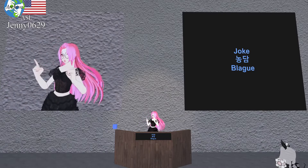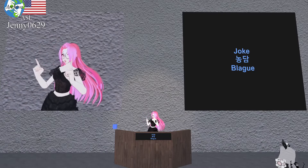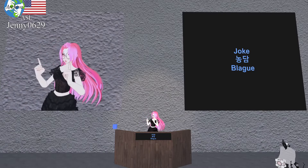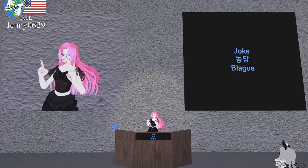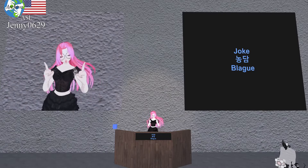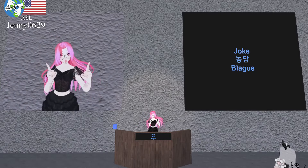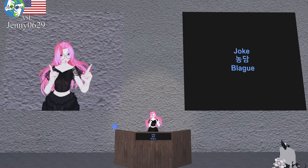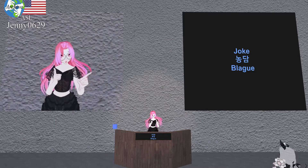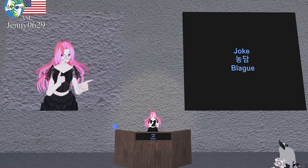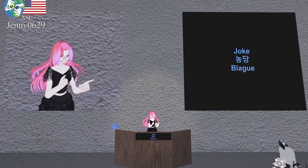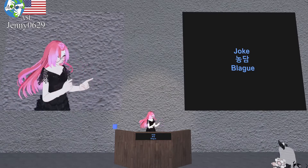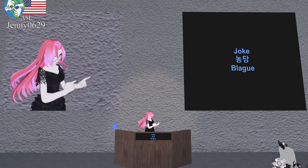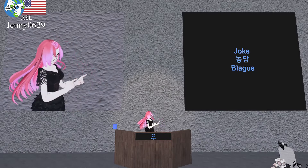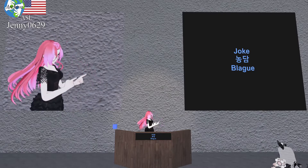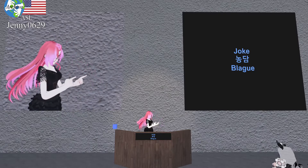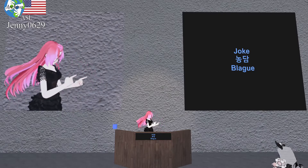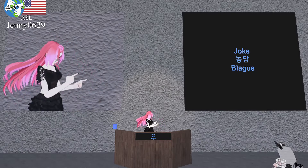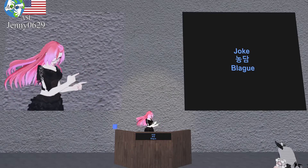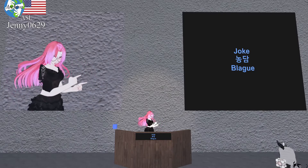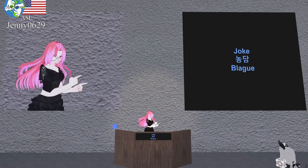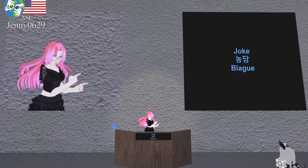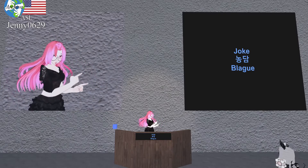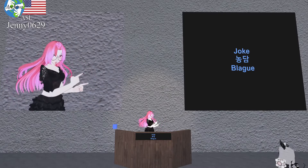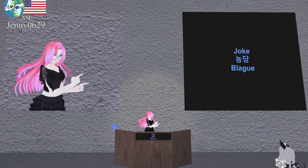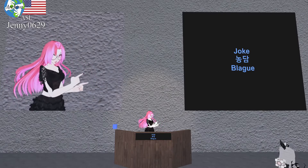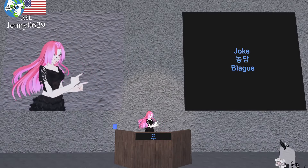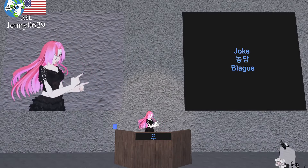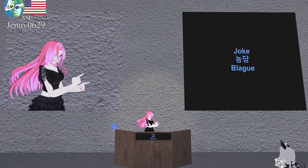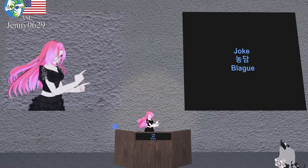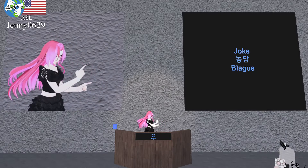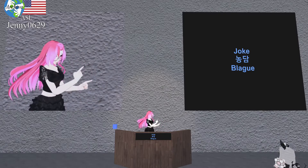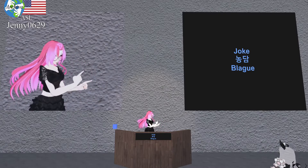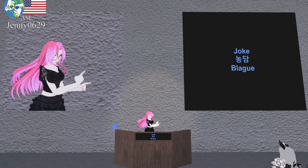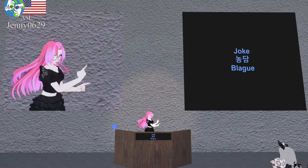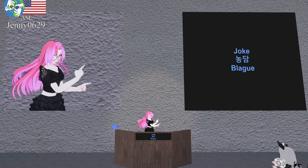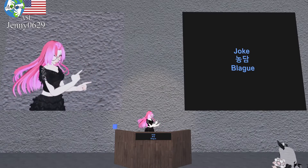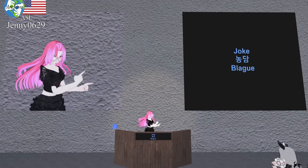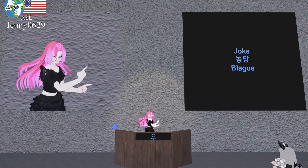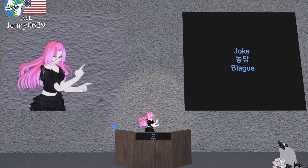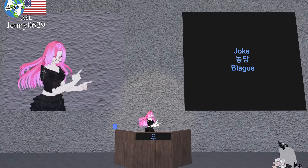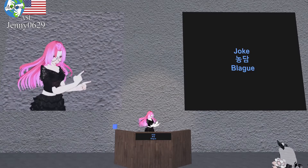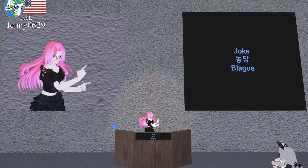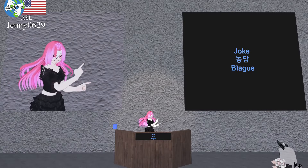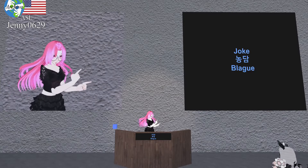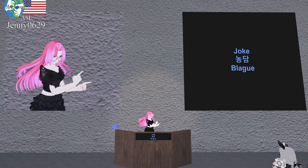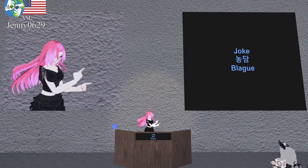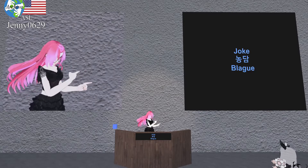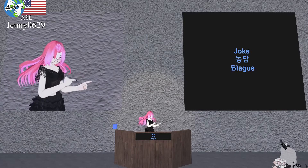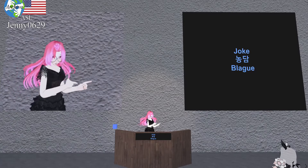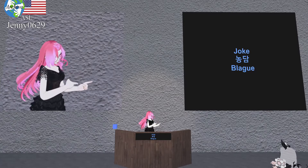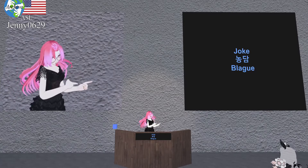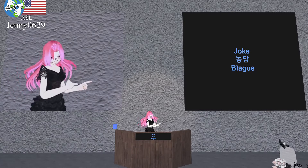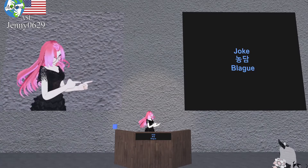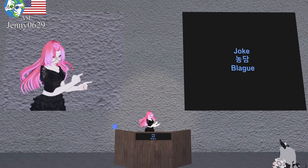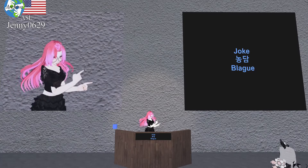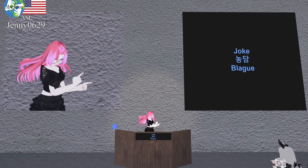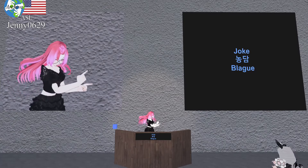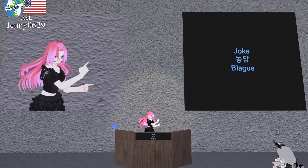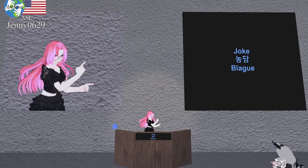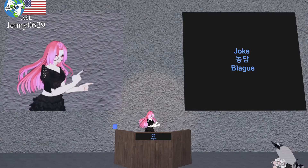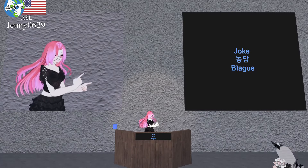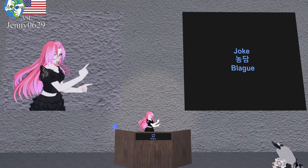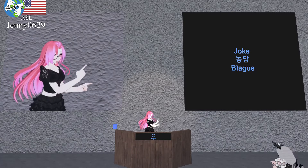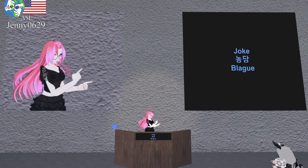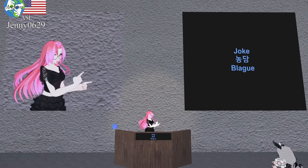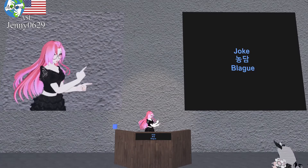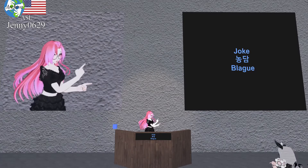then you're just going to be using pointer fingers, and you're going to be doing one on top of the other and doing this. So this one's not moving.